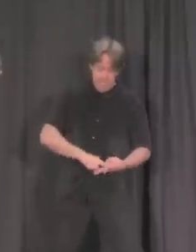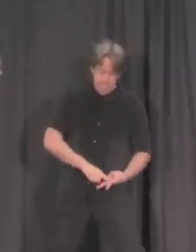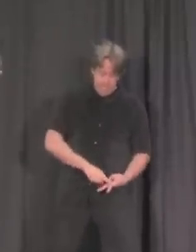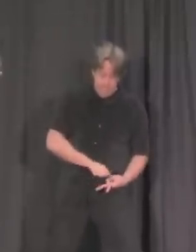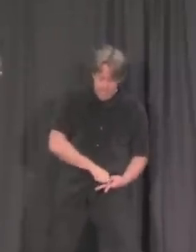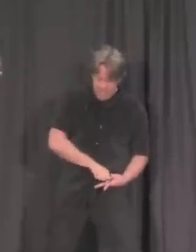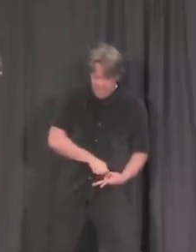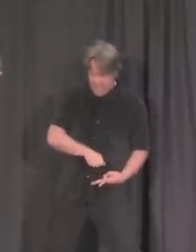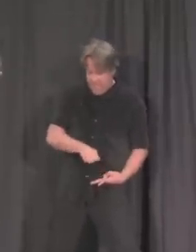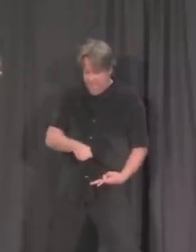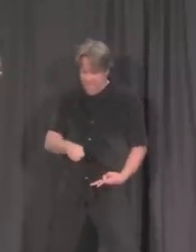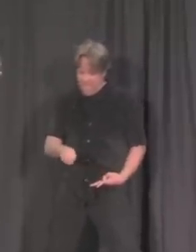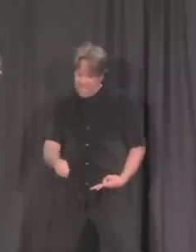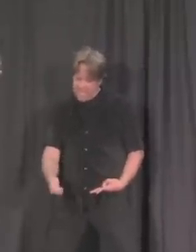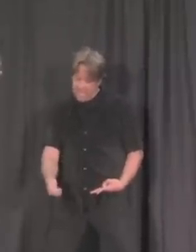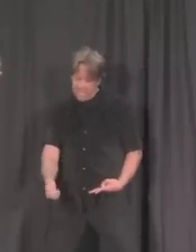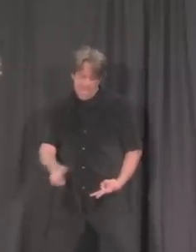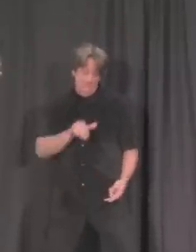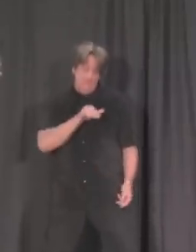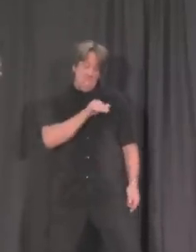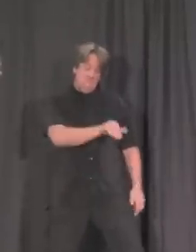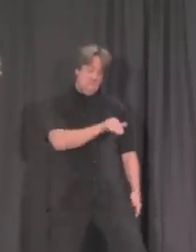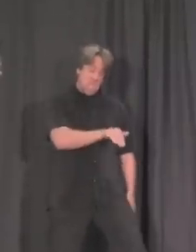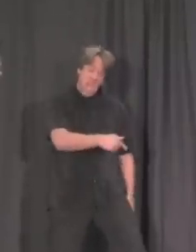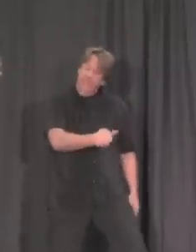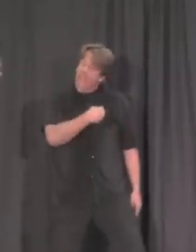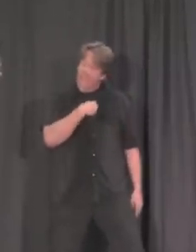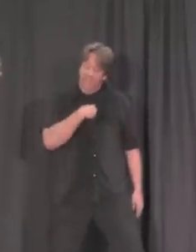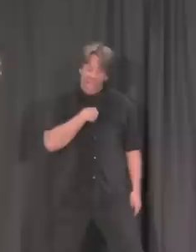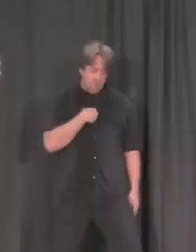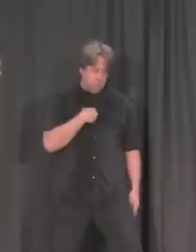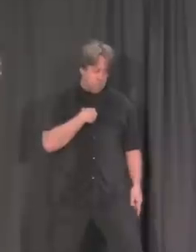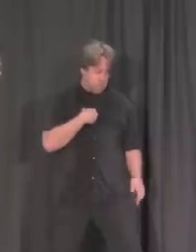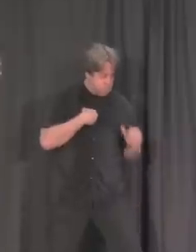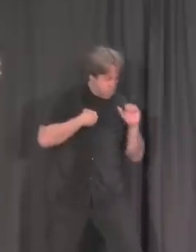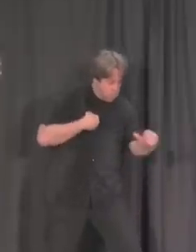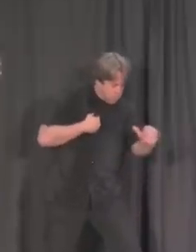Get over here, get over. Set me on her lap, pull my pants down, and say,